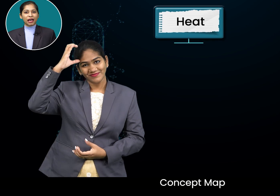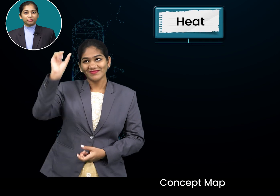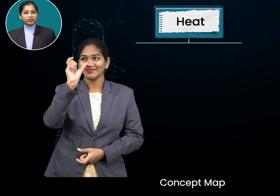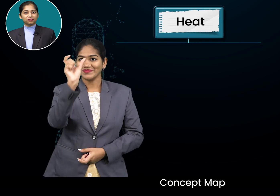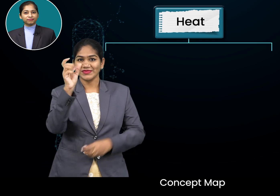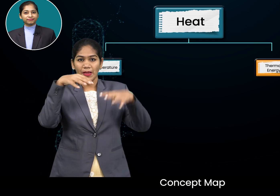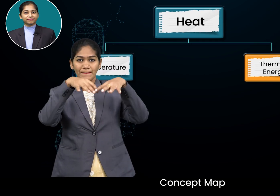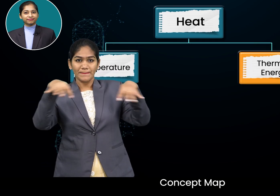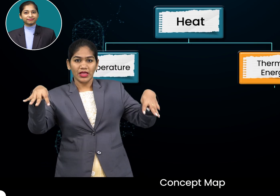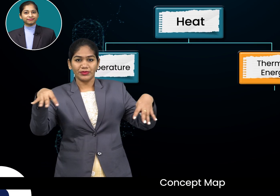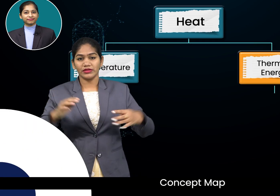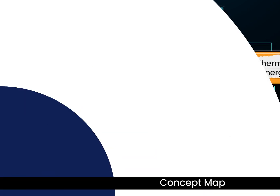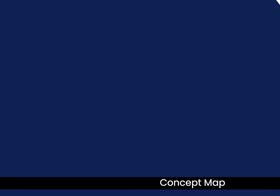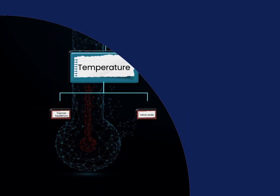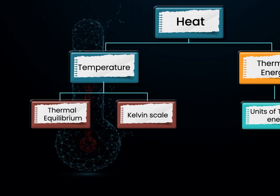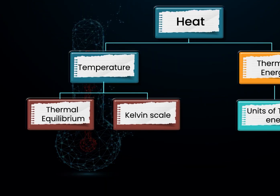Concept map.